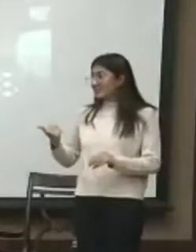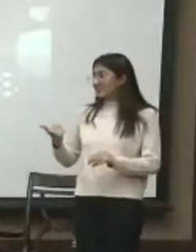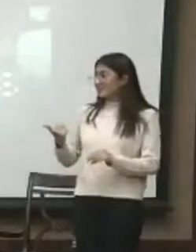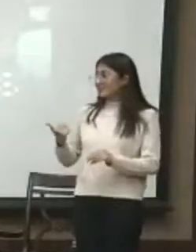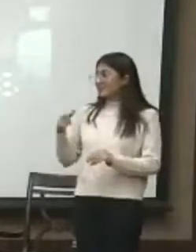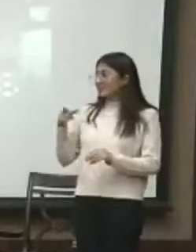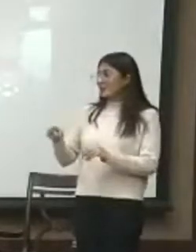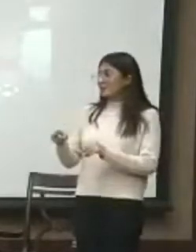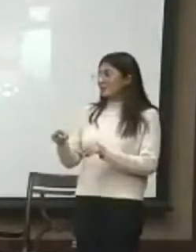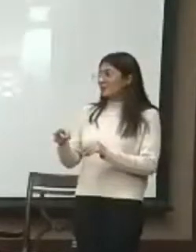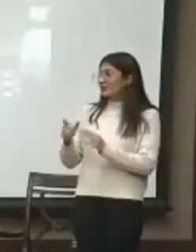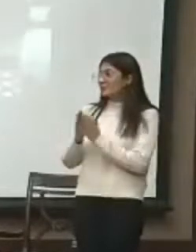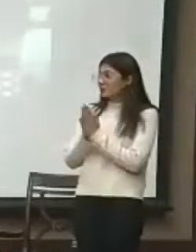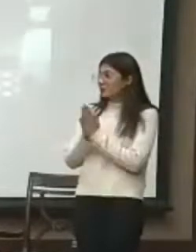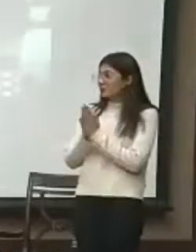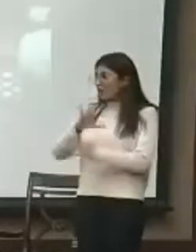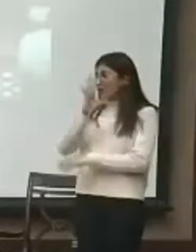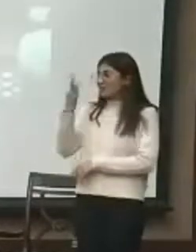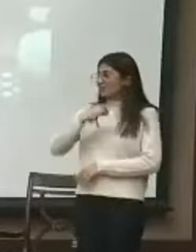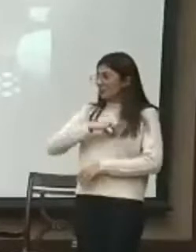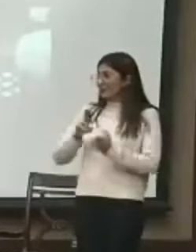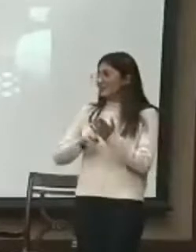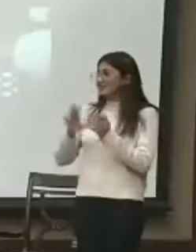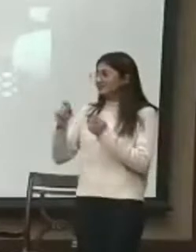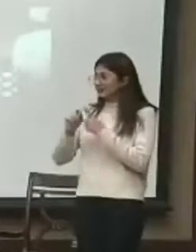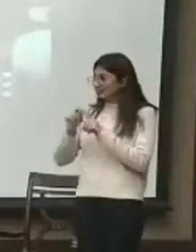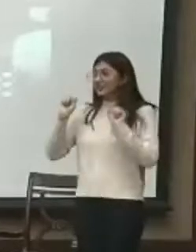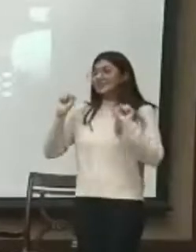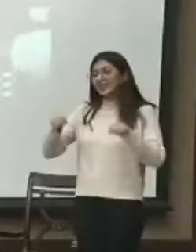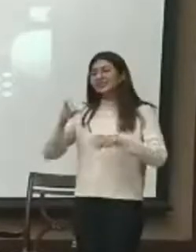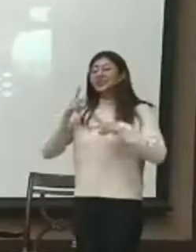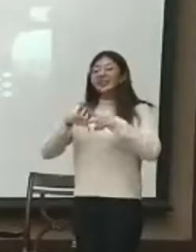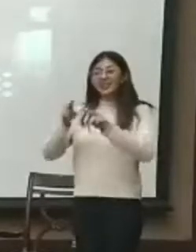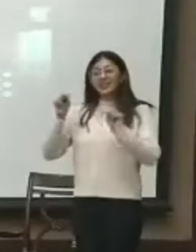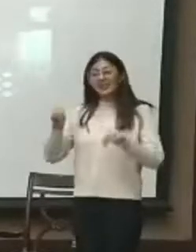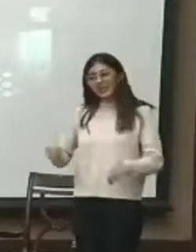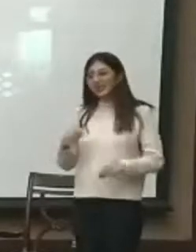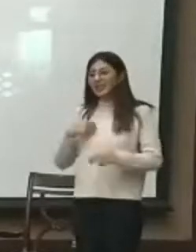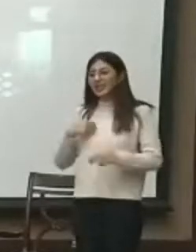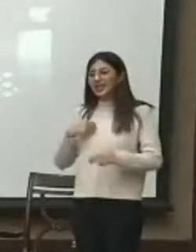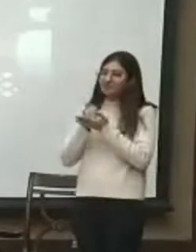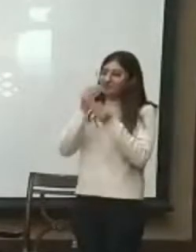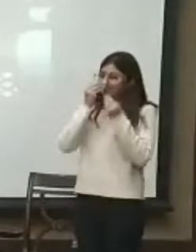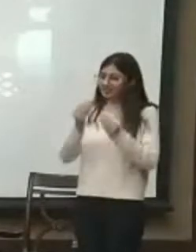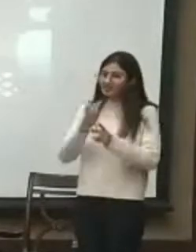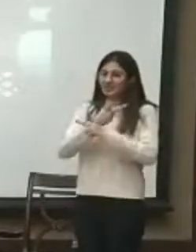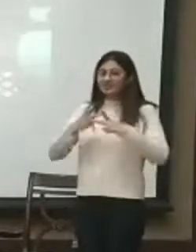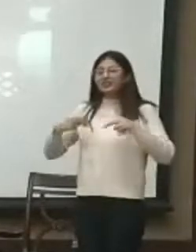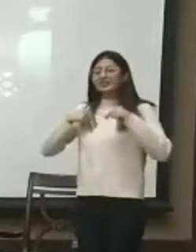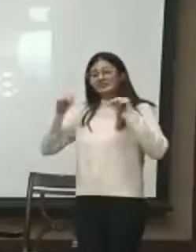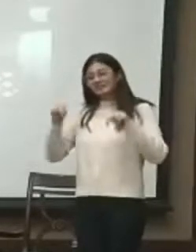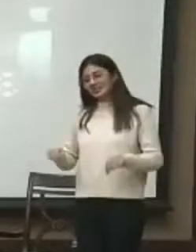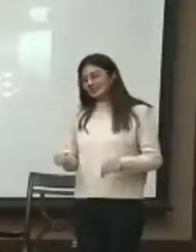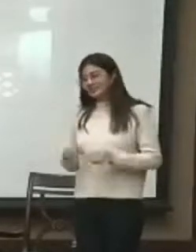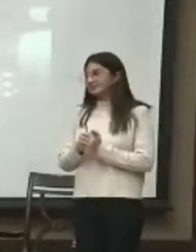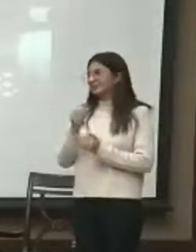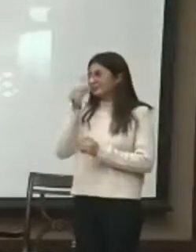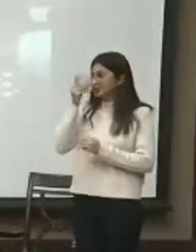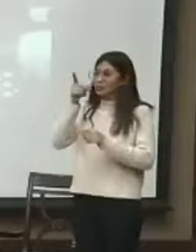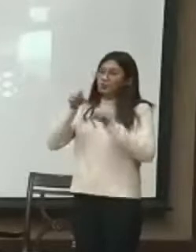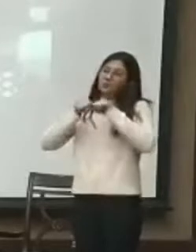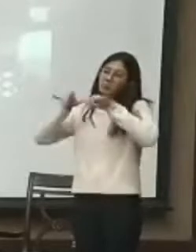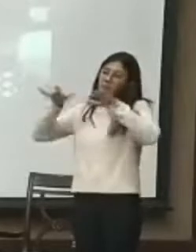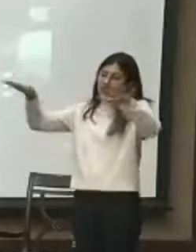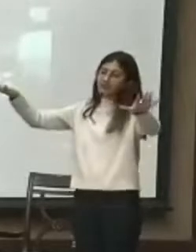the thing will be coming to NCP-EDP. So we still need all the help and all the resources that we need to do what we do. So please do spread the